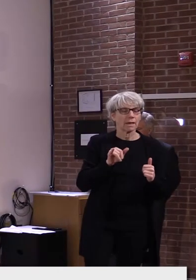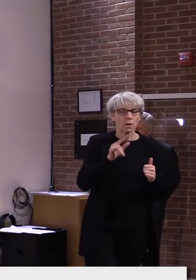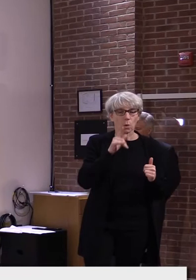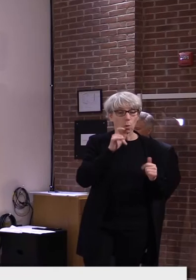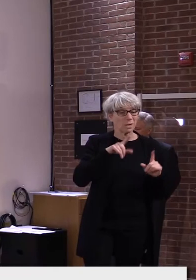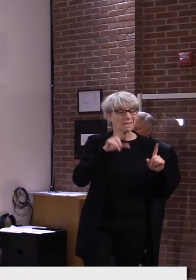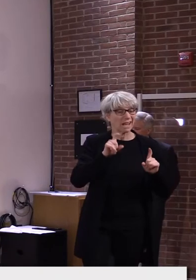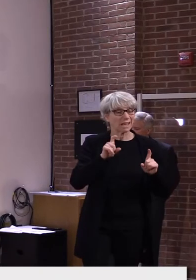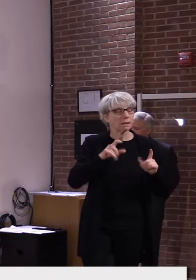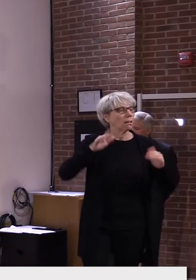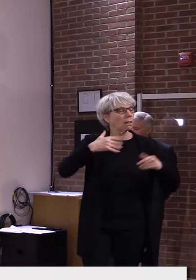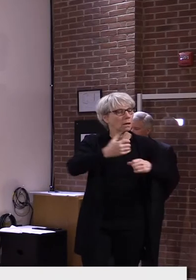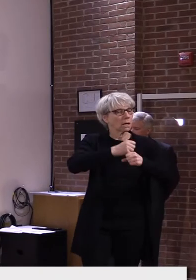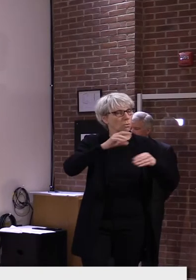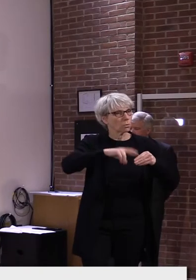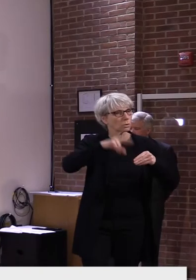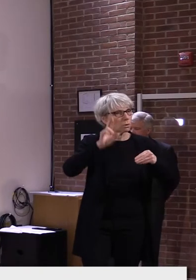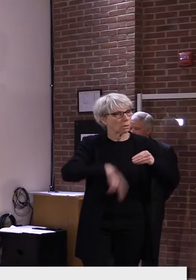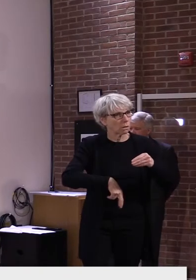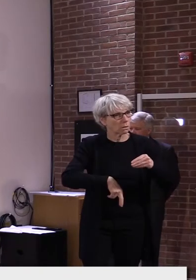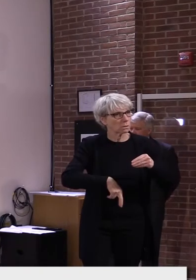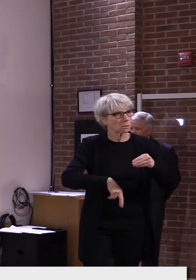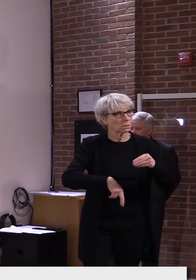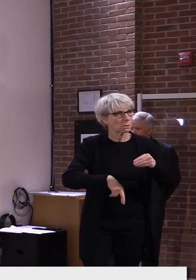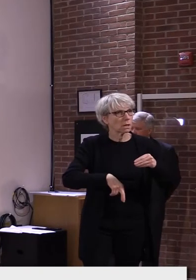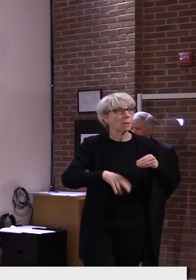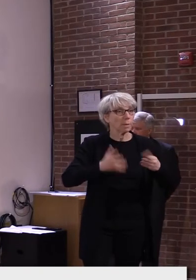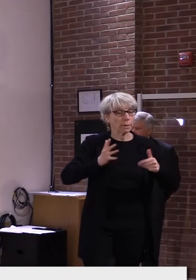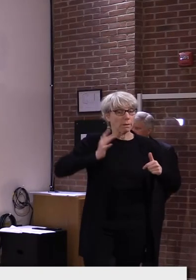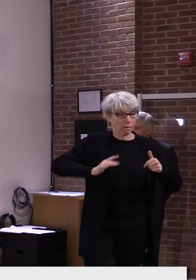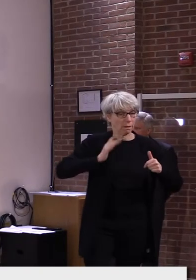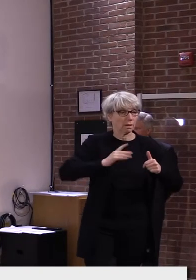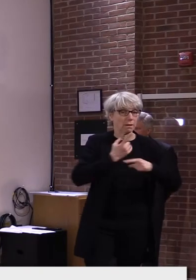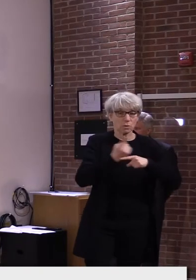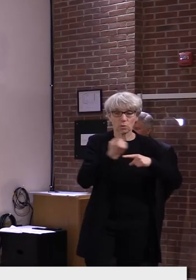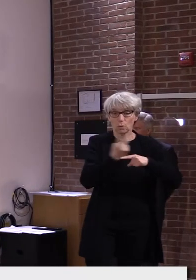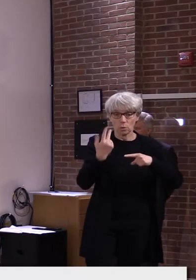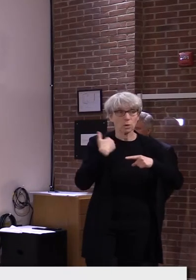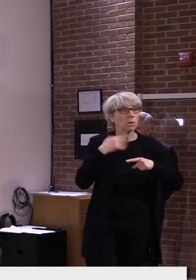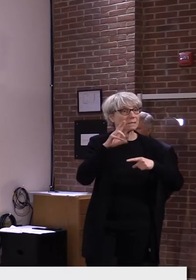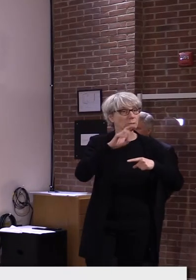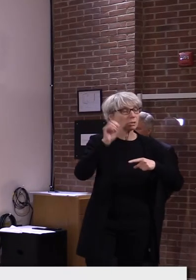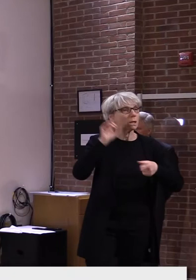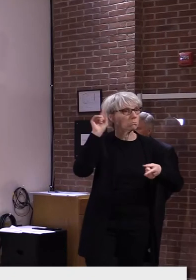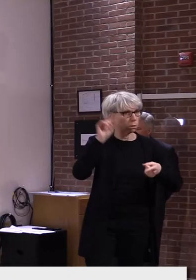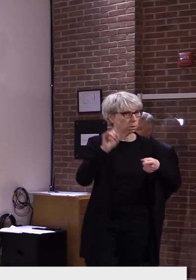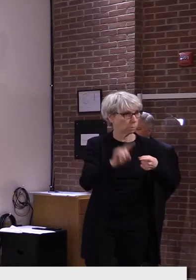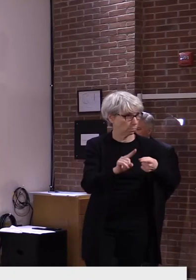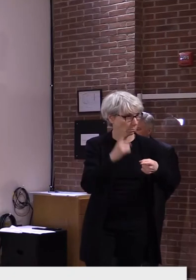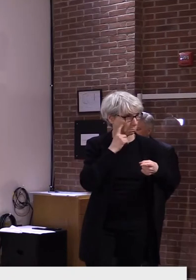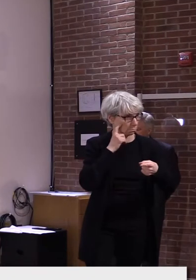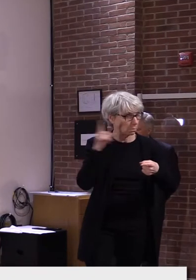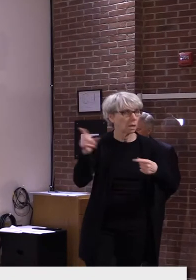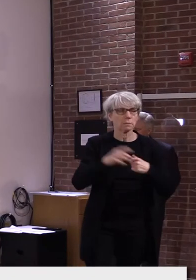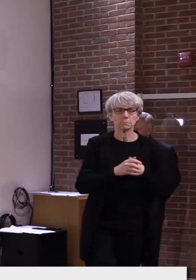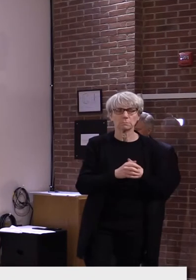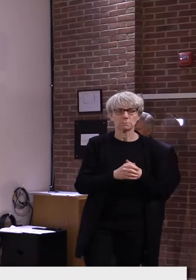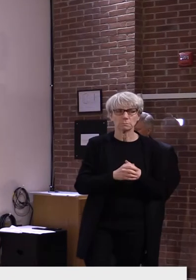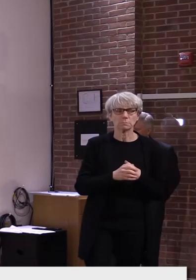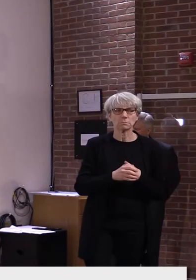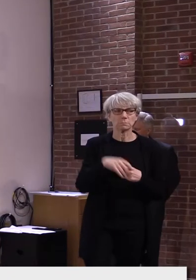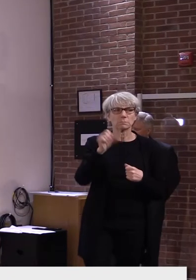the situation is better than they supposed. Yeah, I do think we're catching